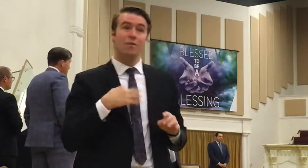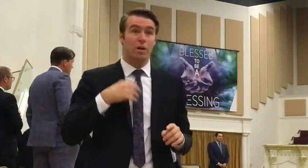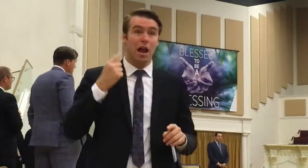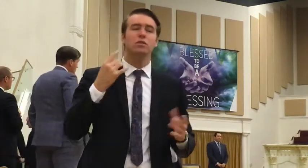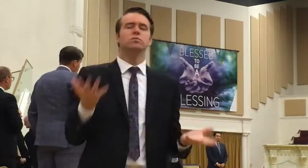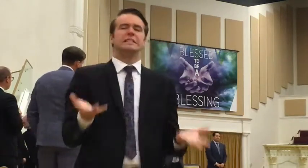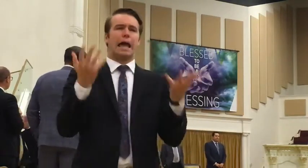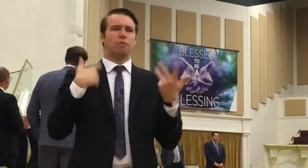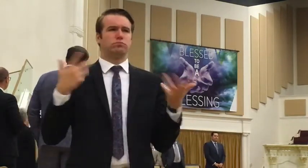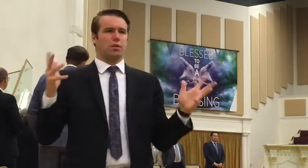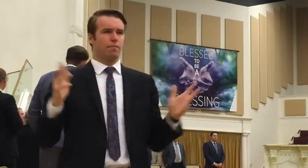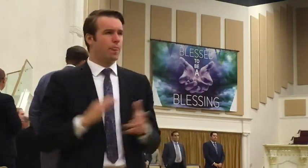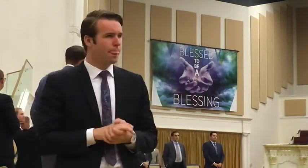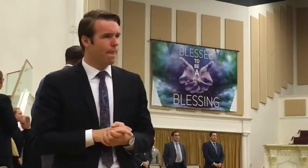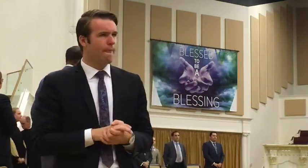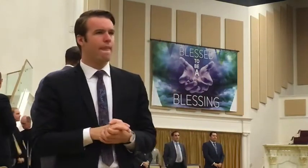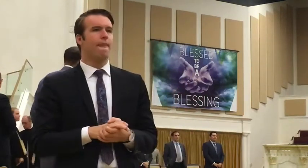Stand with me, I'm done.